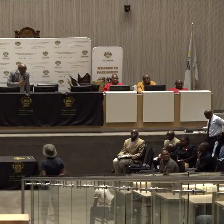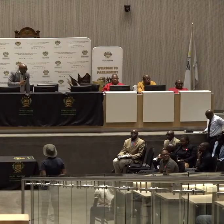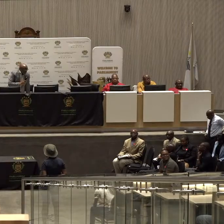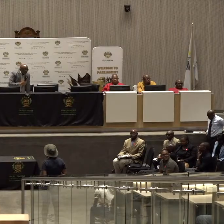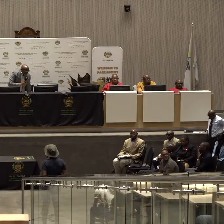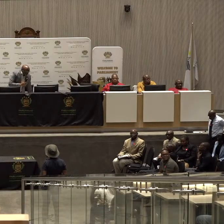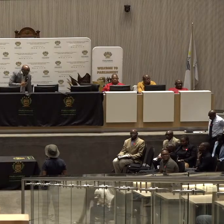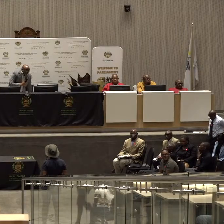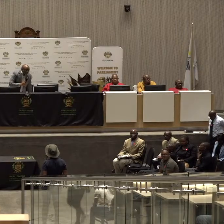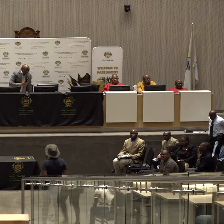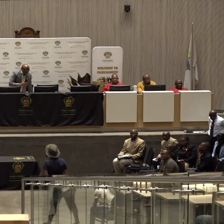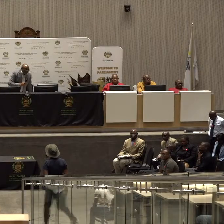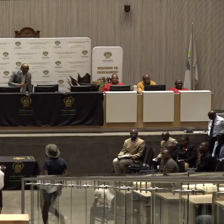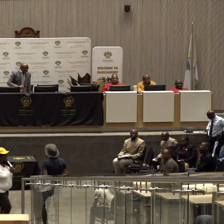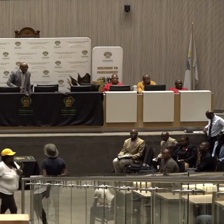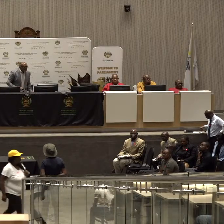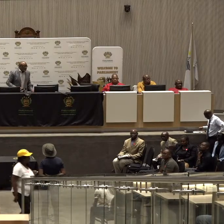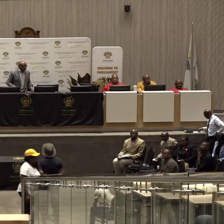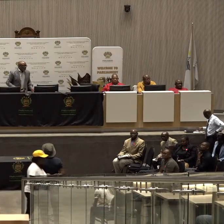continue